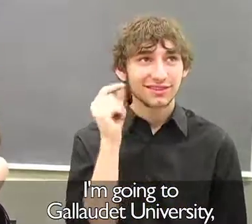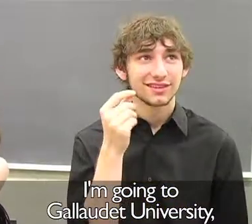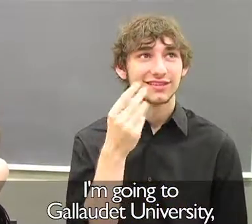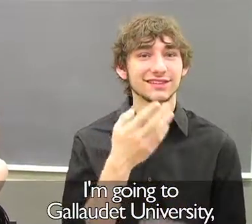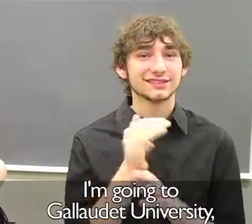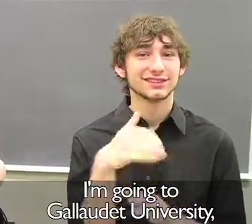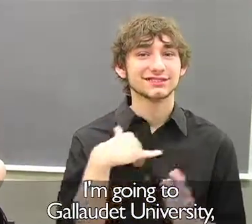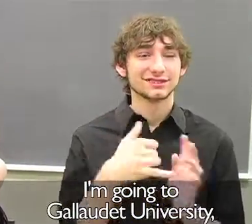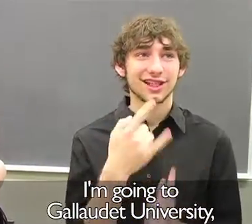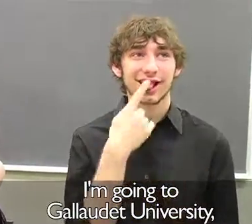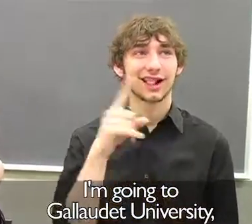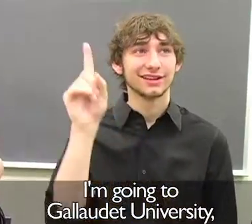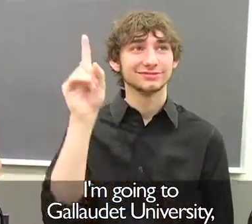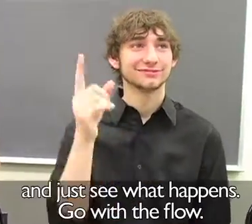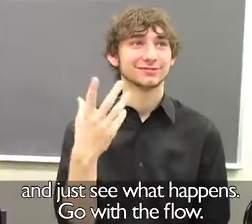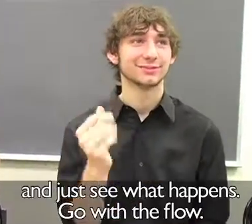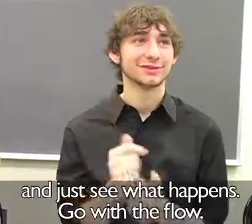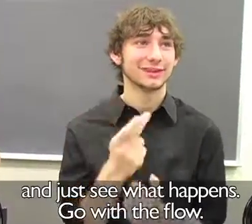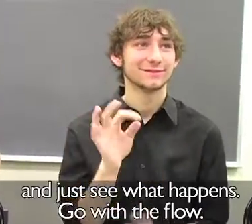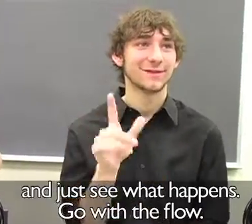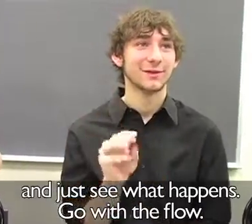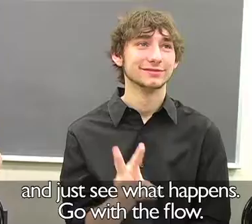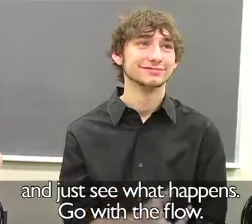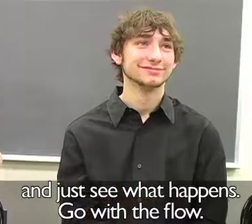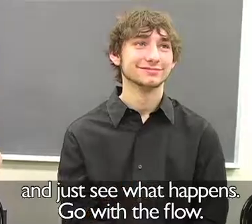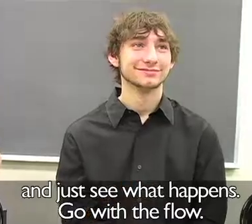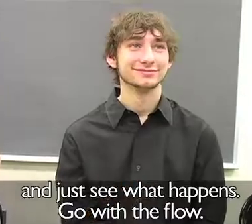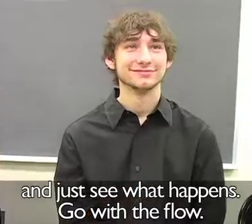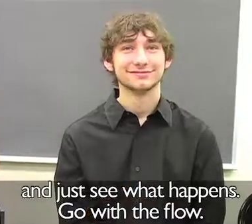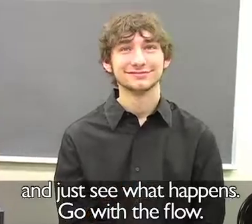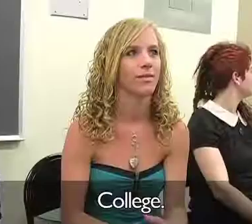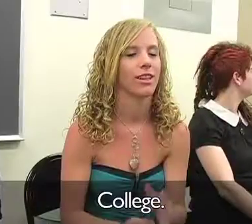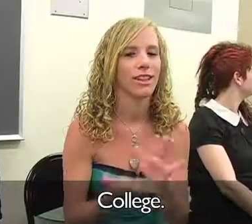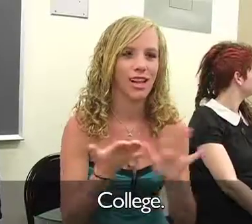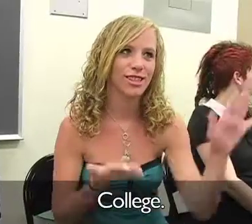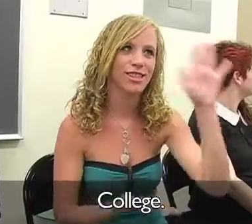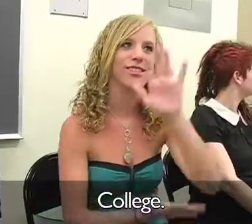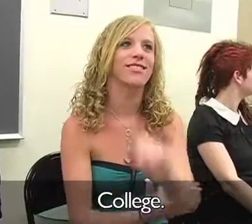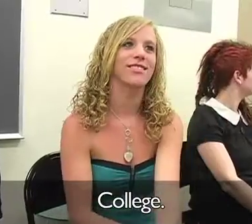I'm going to Gallaudet University and just see what happens. Go with the flow. College.